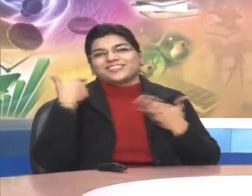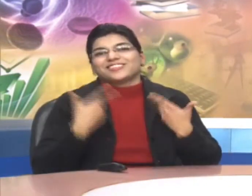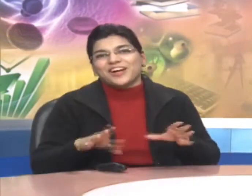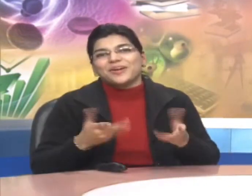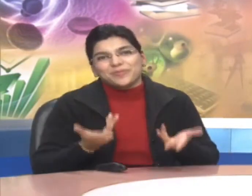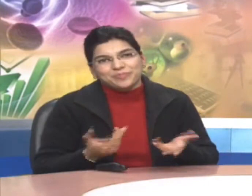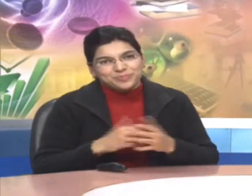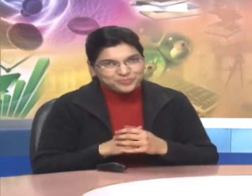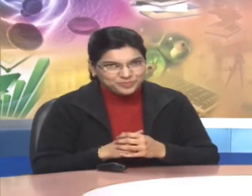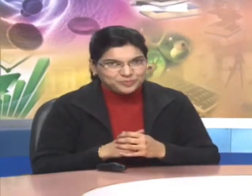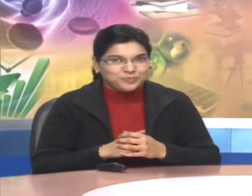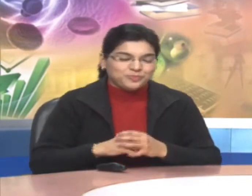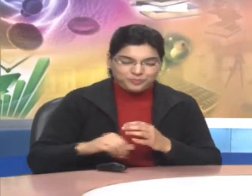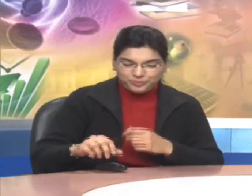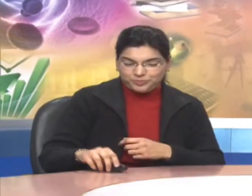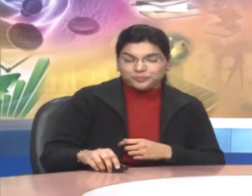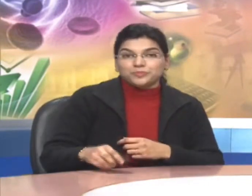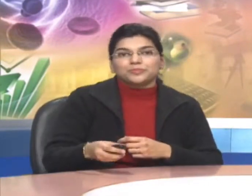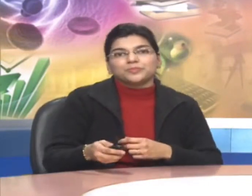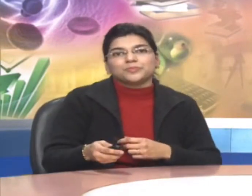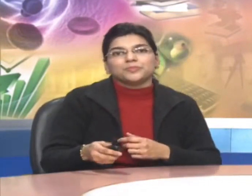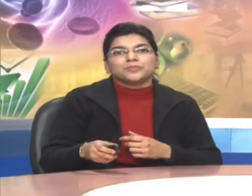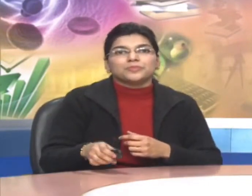It means he died.